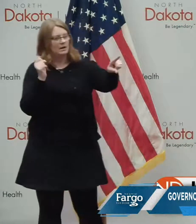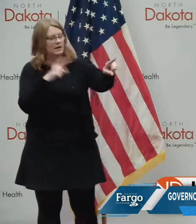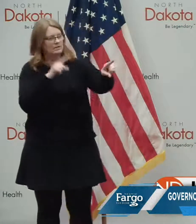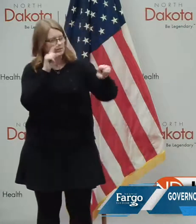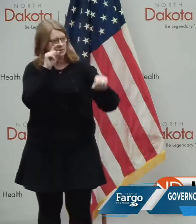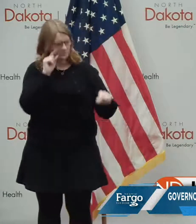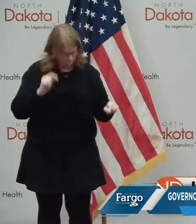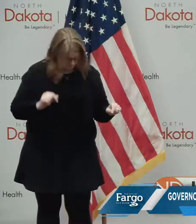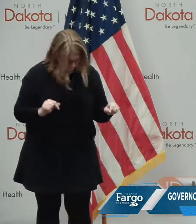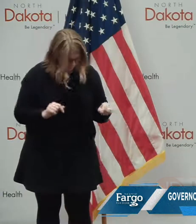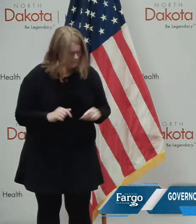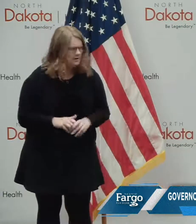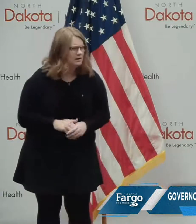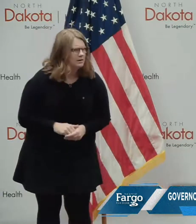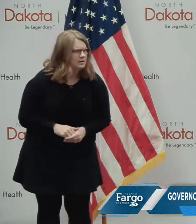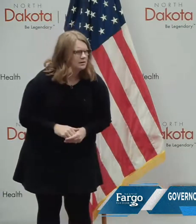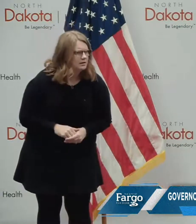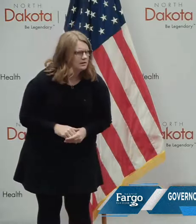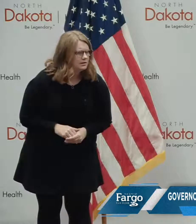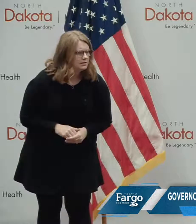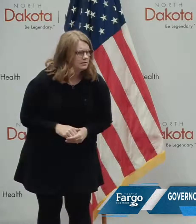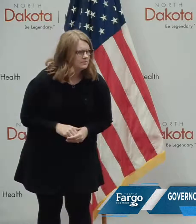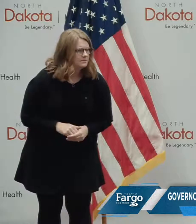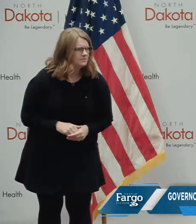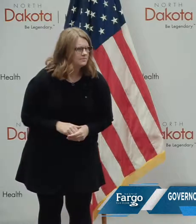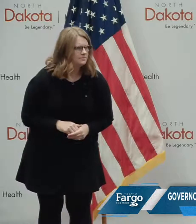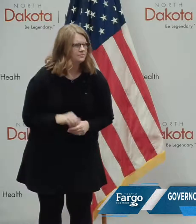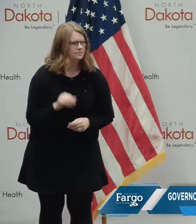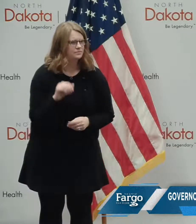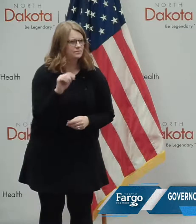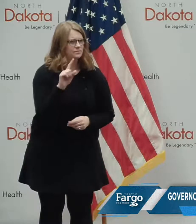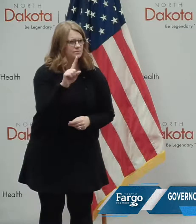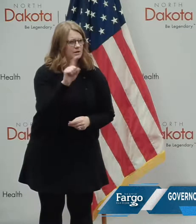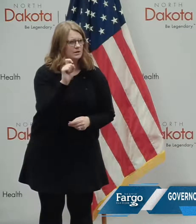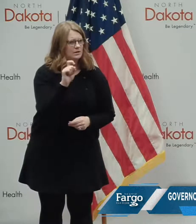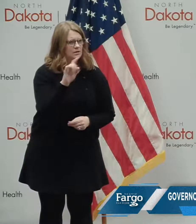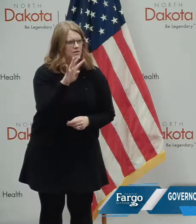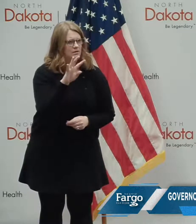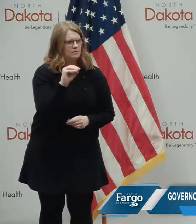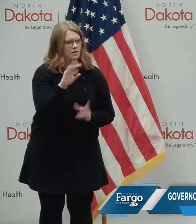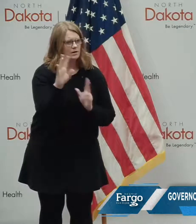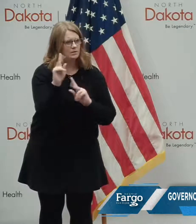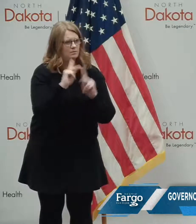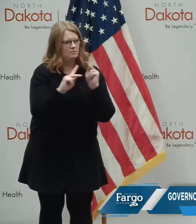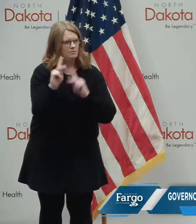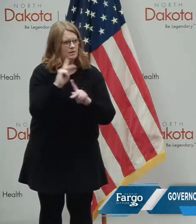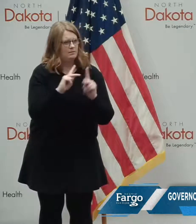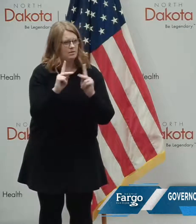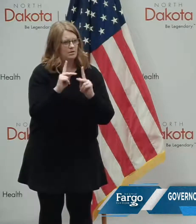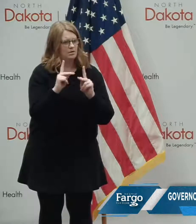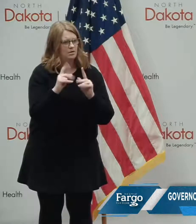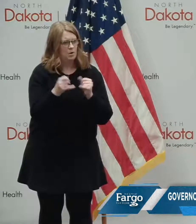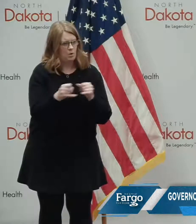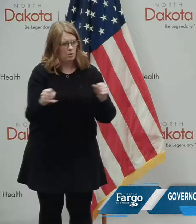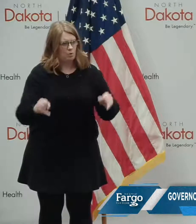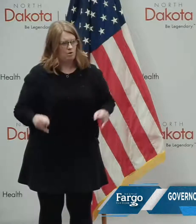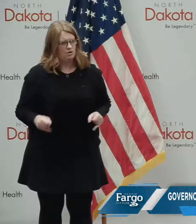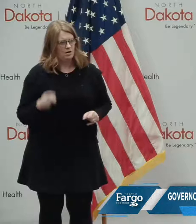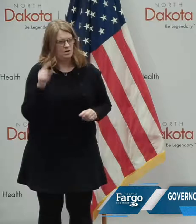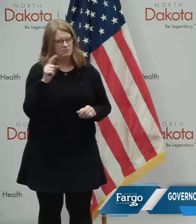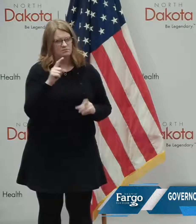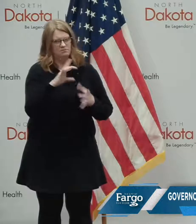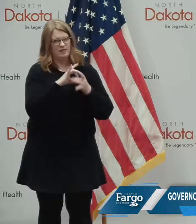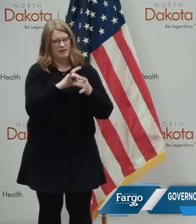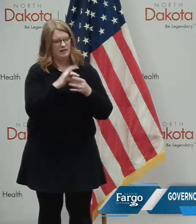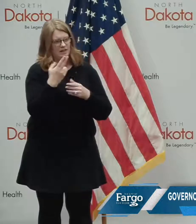There's about 140 folks that are currently quarantined connected to the high school in Williston.